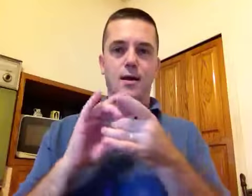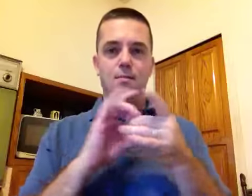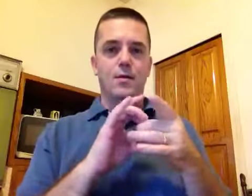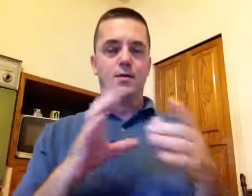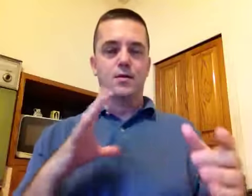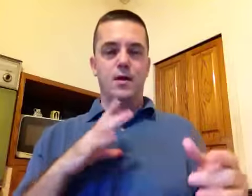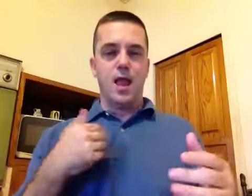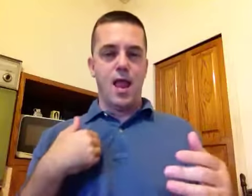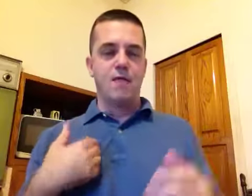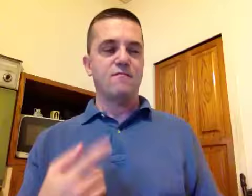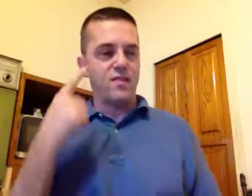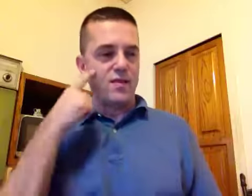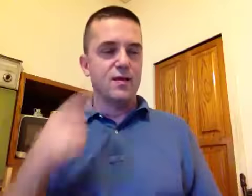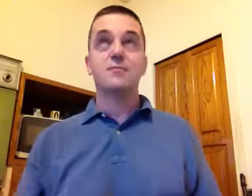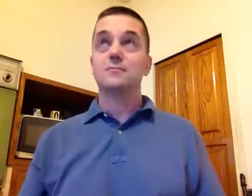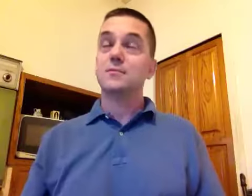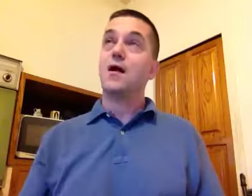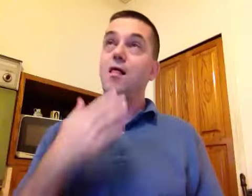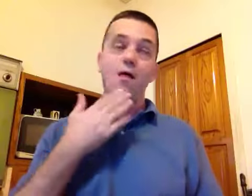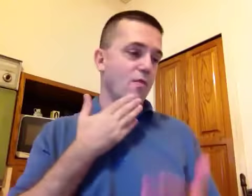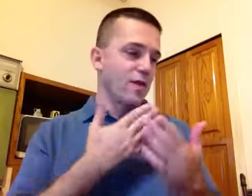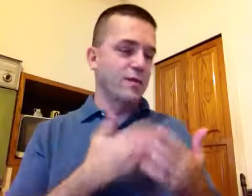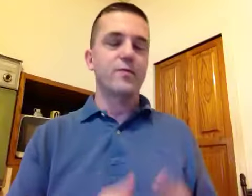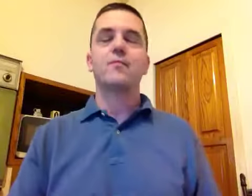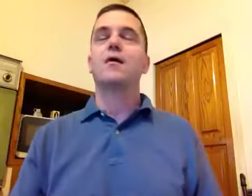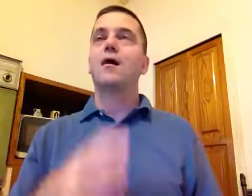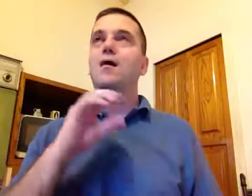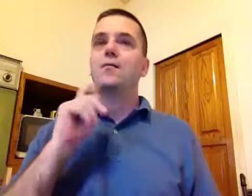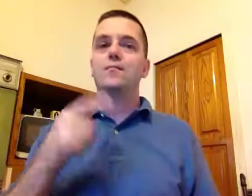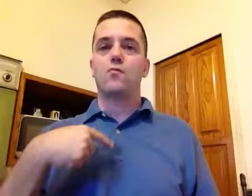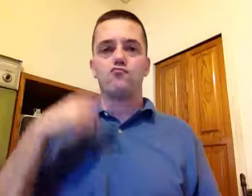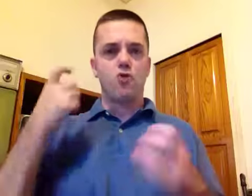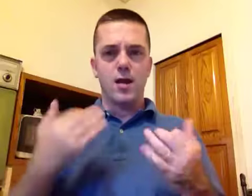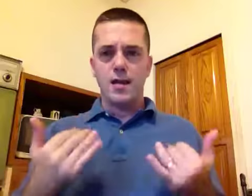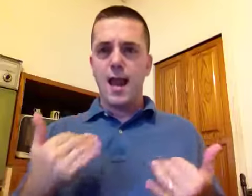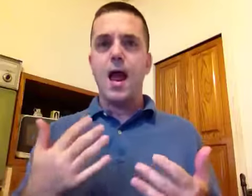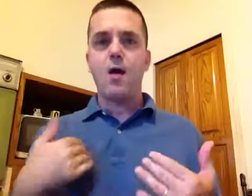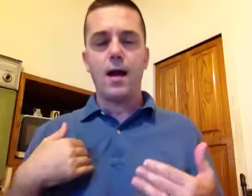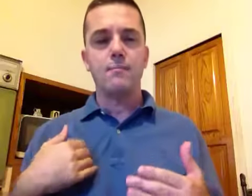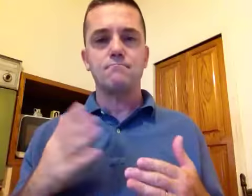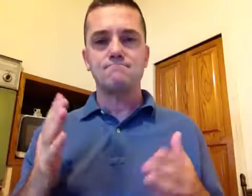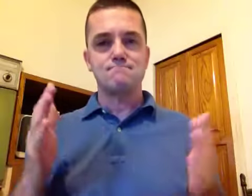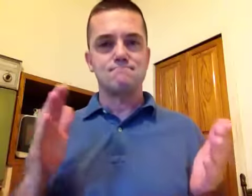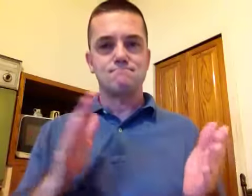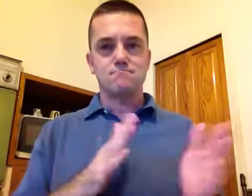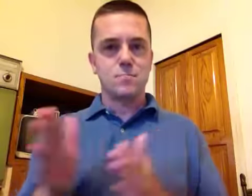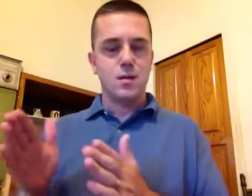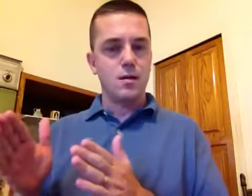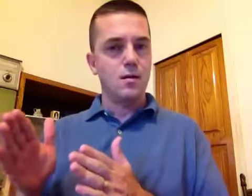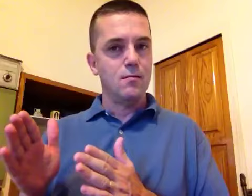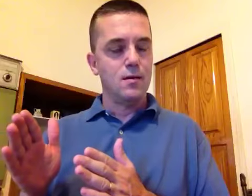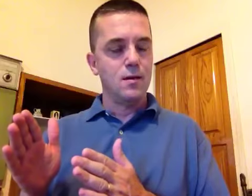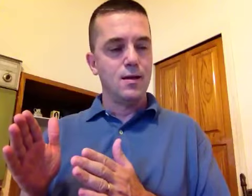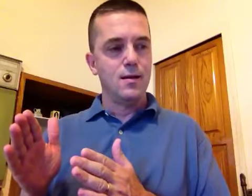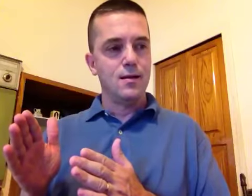you. My question for you is: right now, I am in the process of just completely going at our debt and